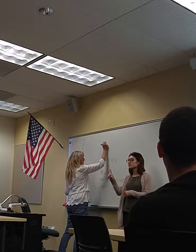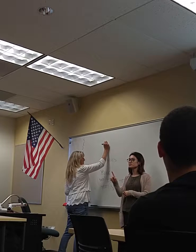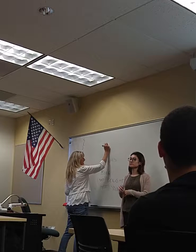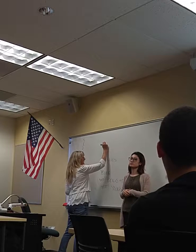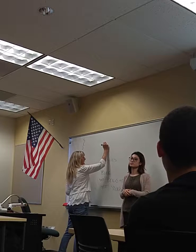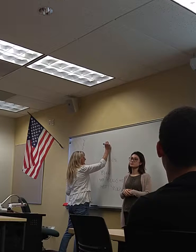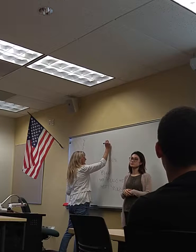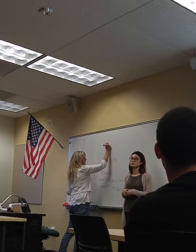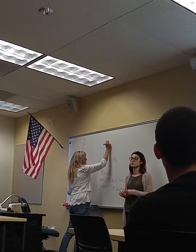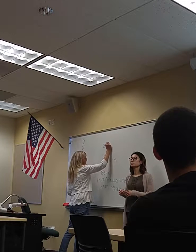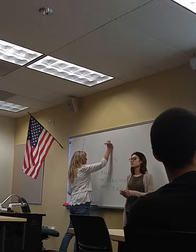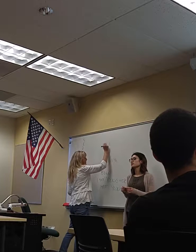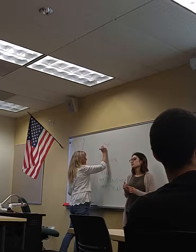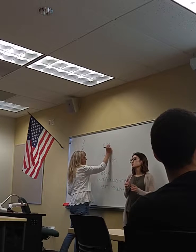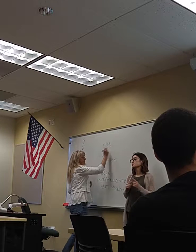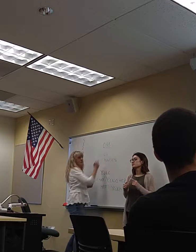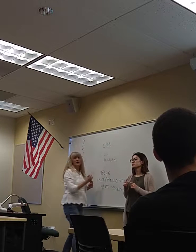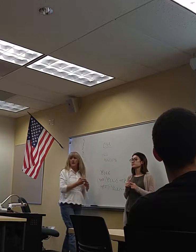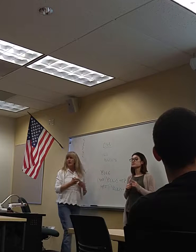word can. Okay?